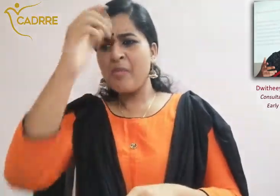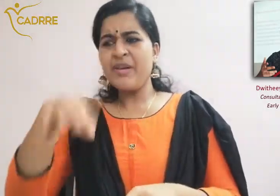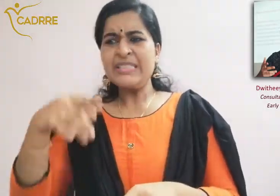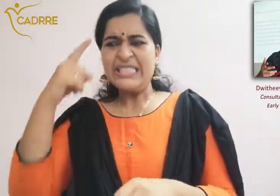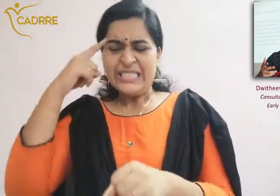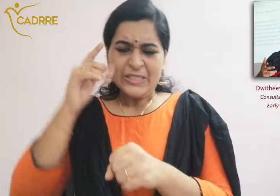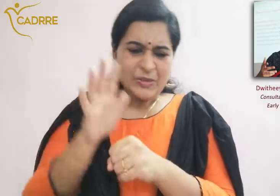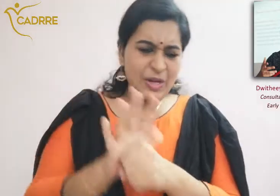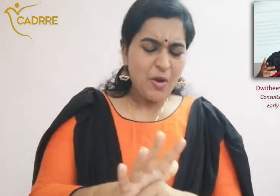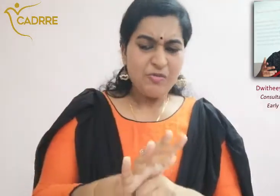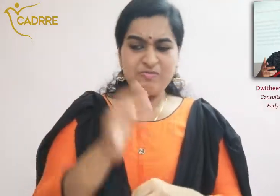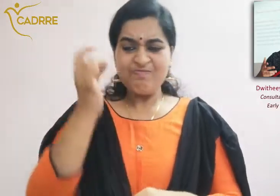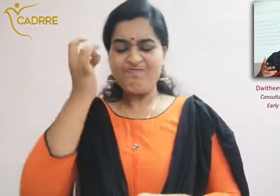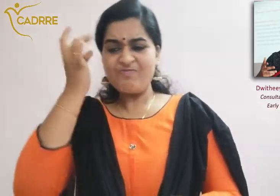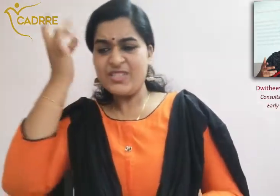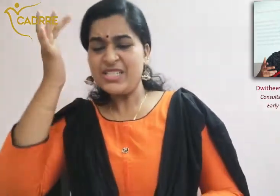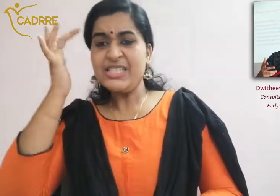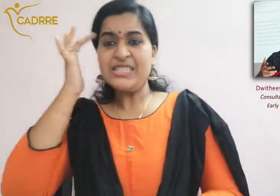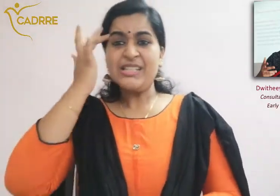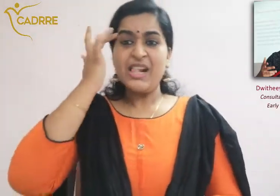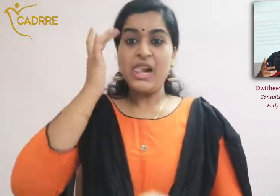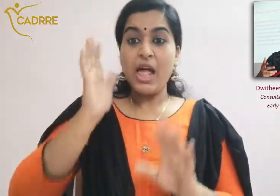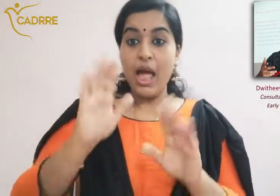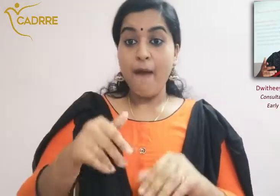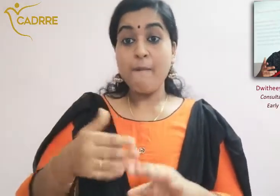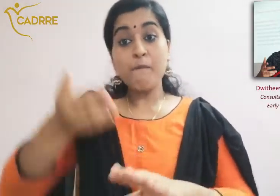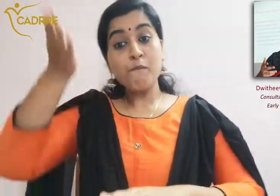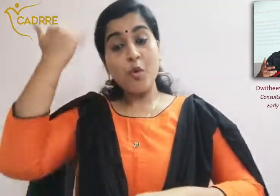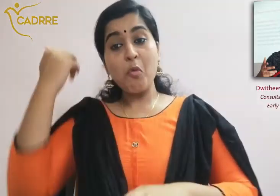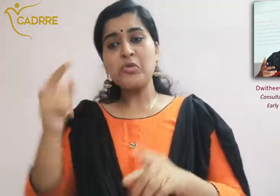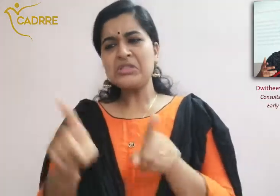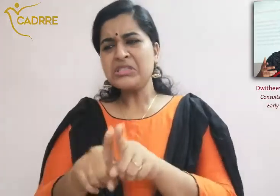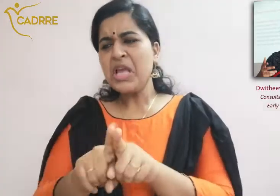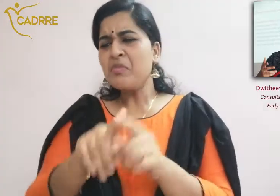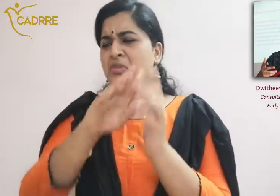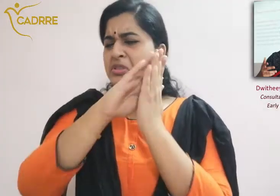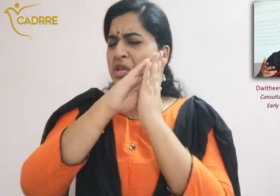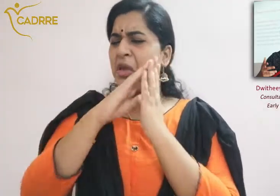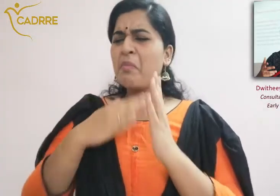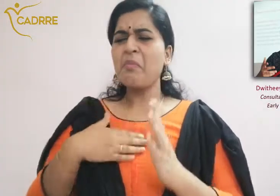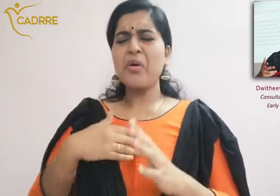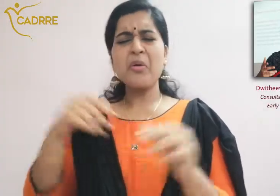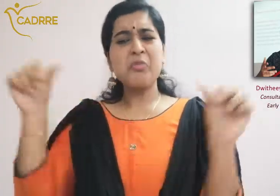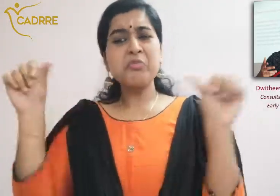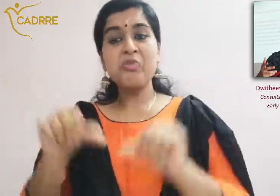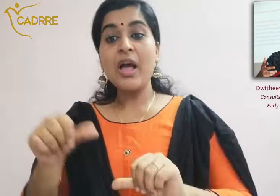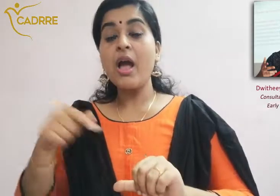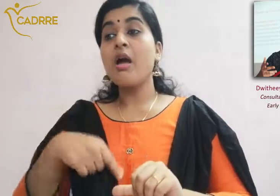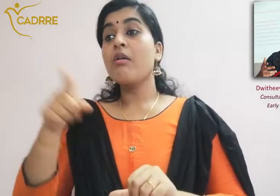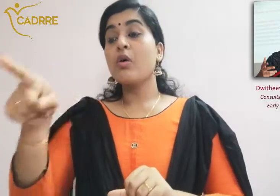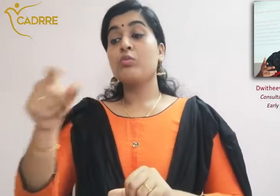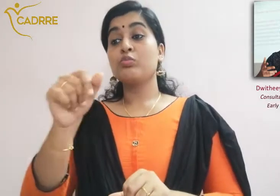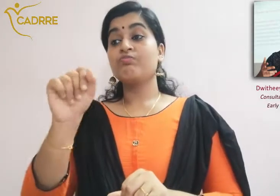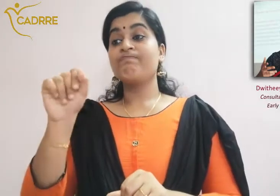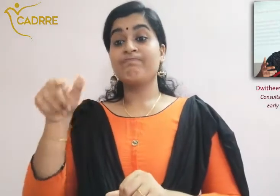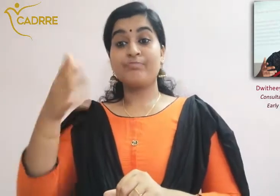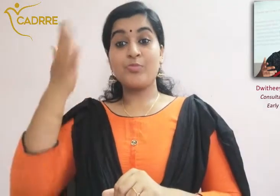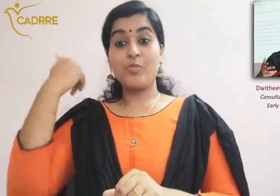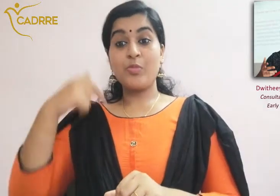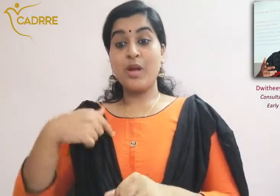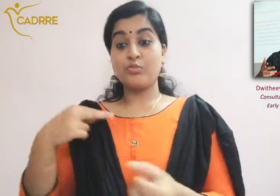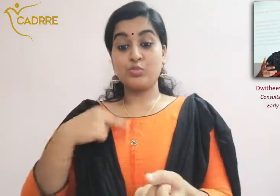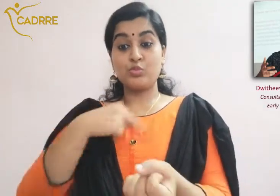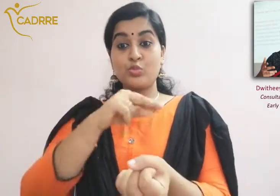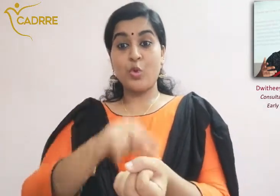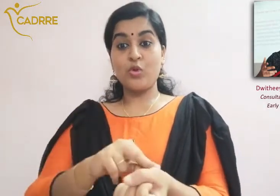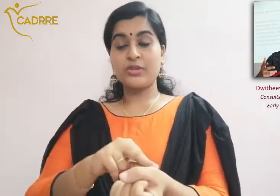disorders, or physical ailments that created a havoc in your sleep before, please be sure that you are in contact